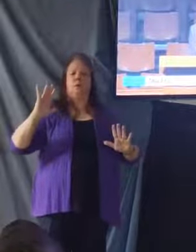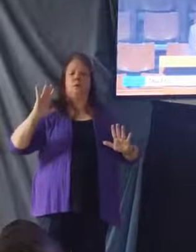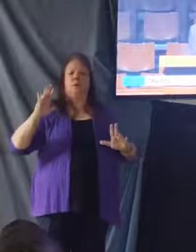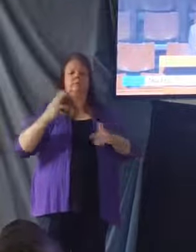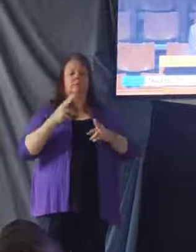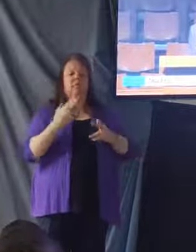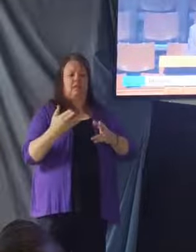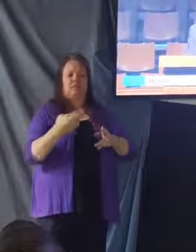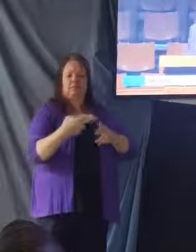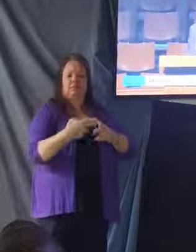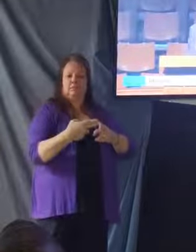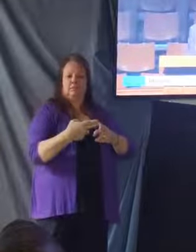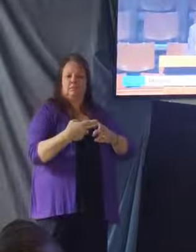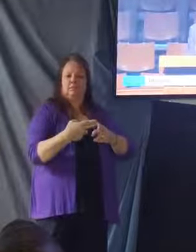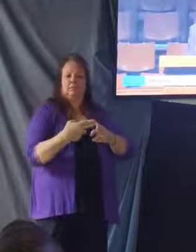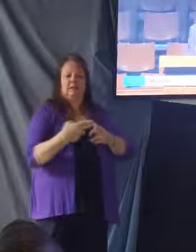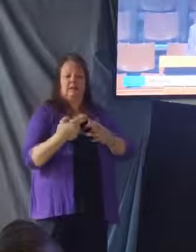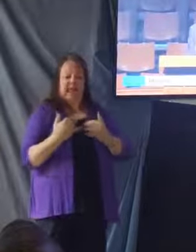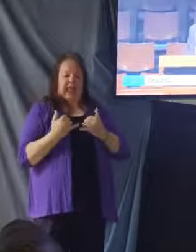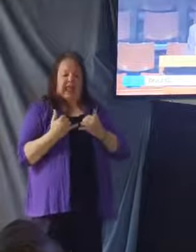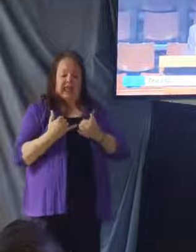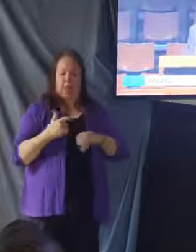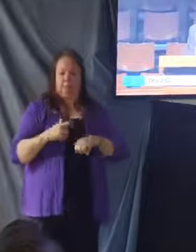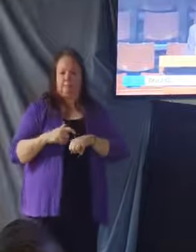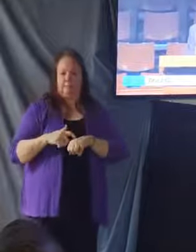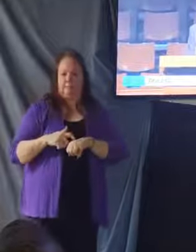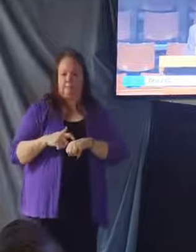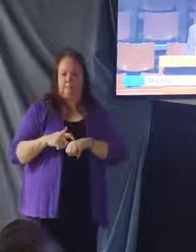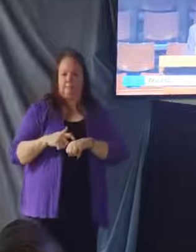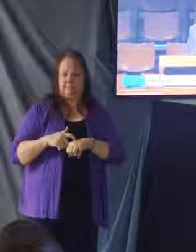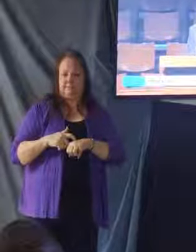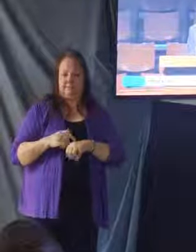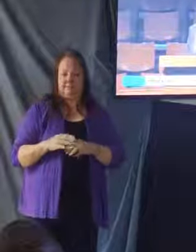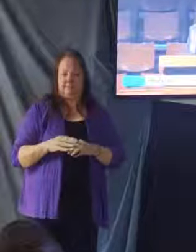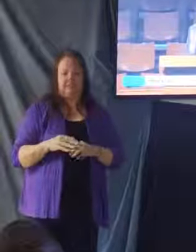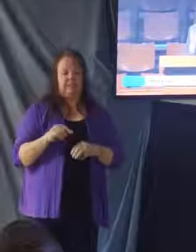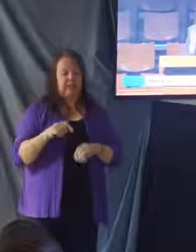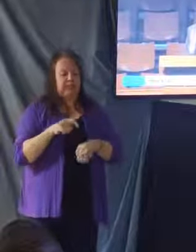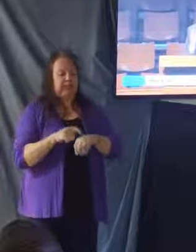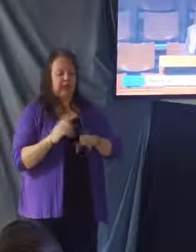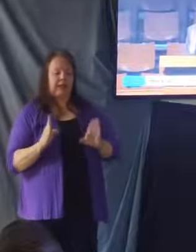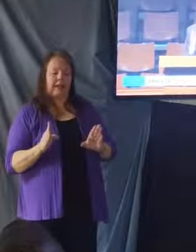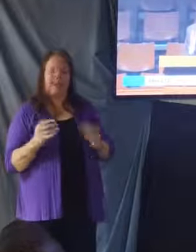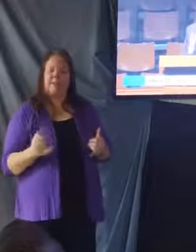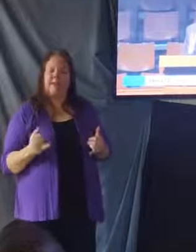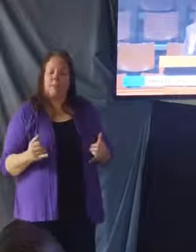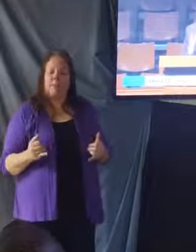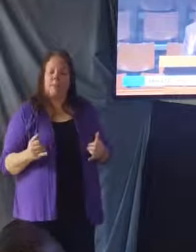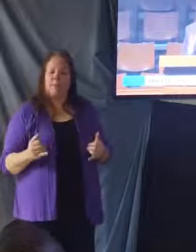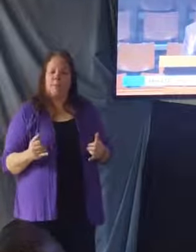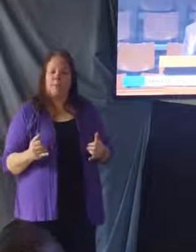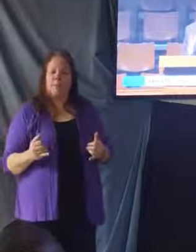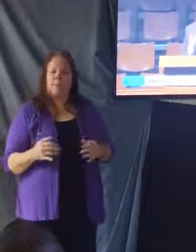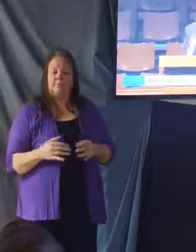brevity. This is the now age. This period of time in which we're living.